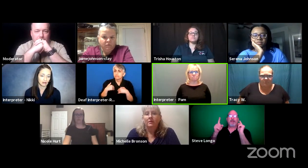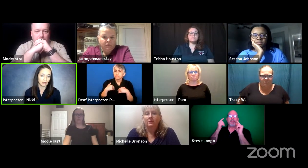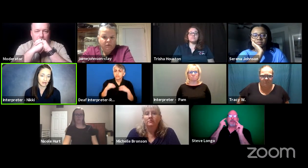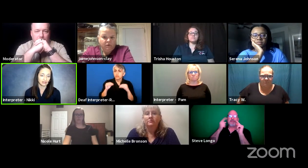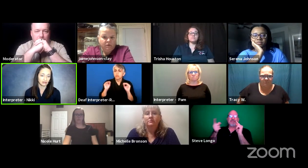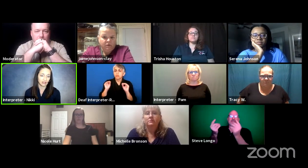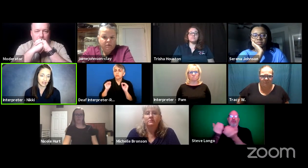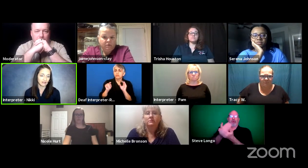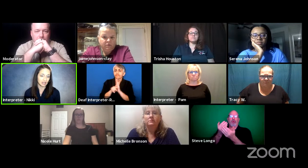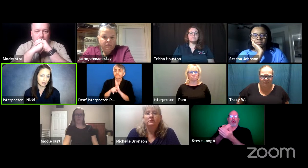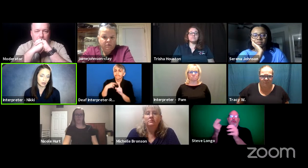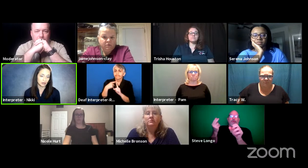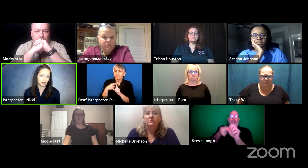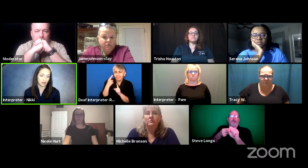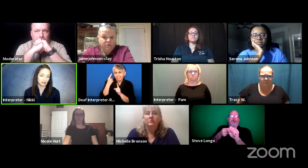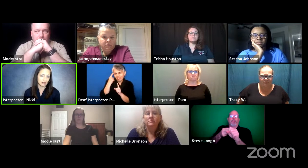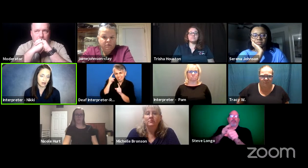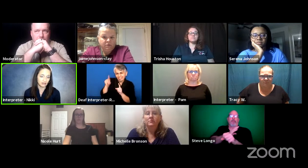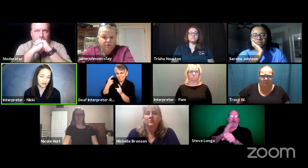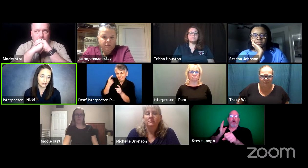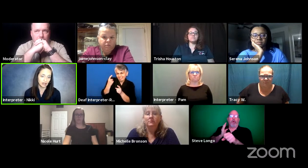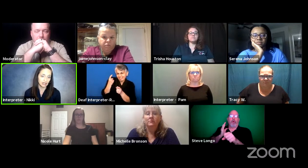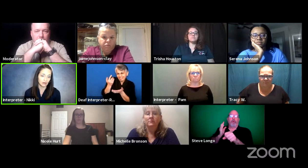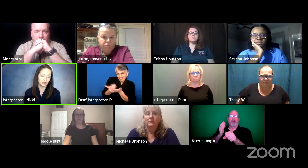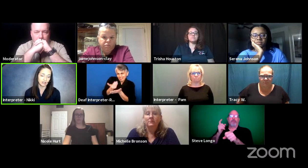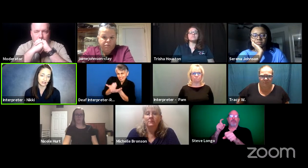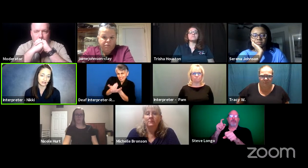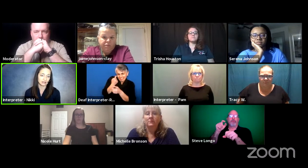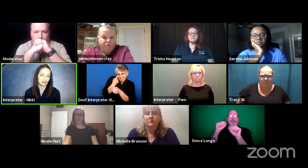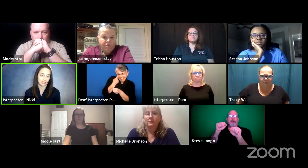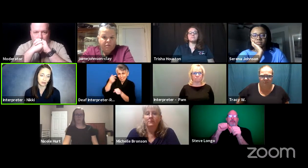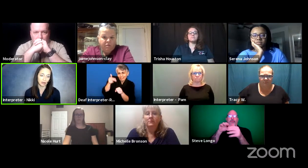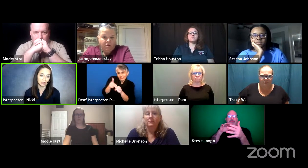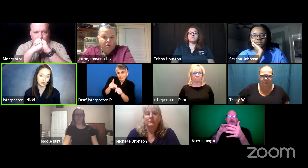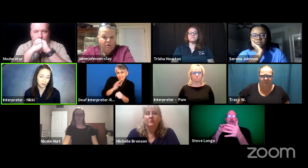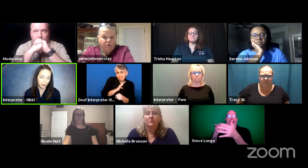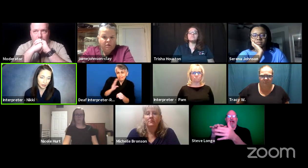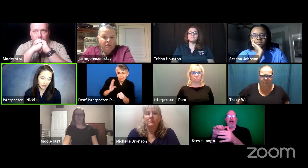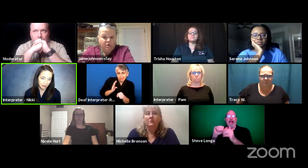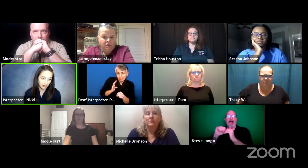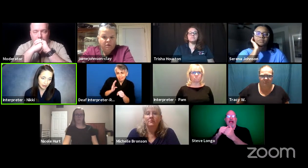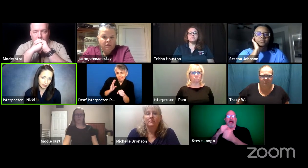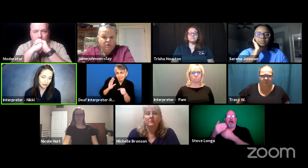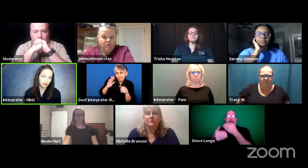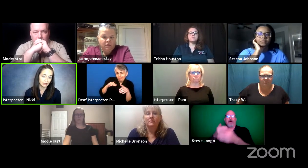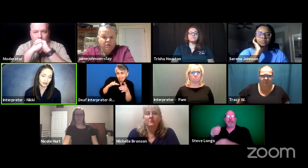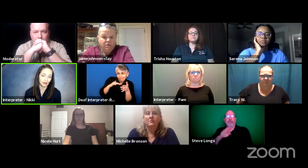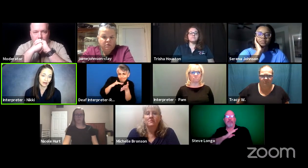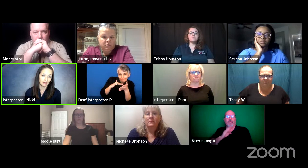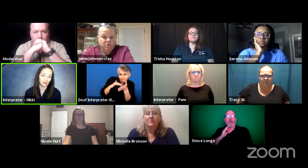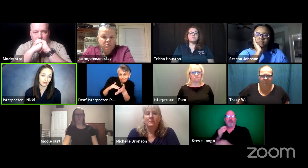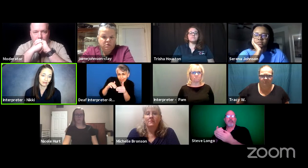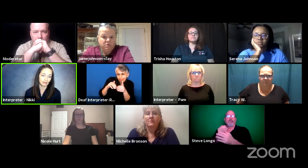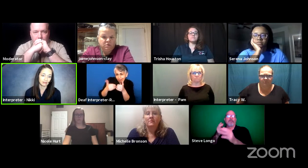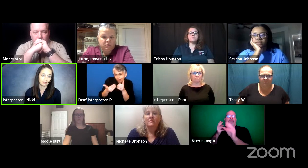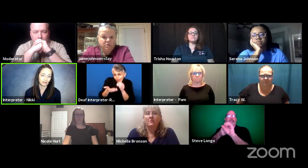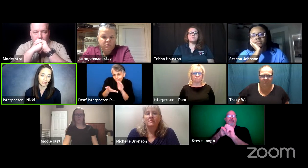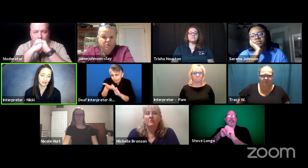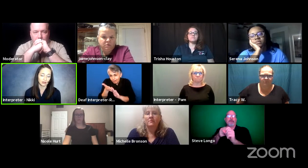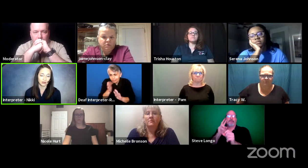I don't really have any pros or cons to offer. I know that he's a brand new board member. I don't know that